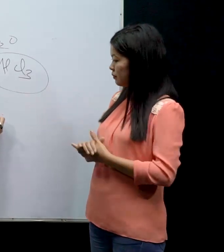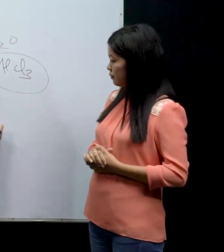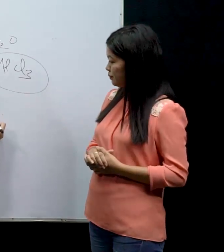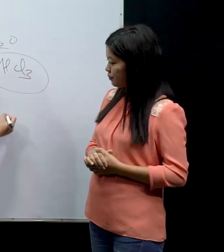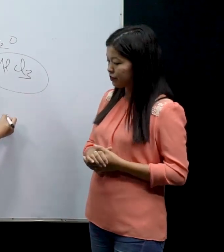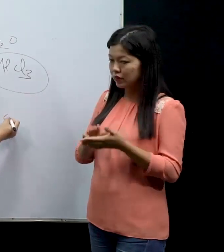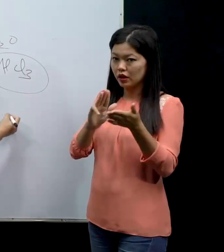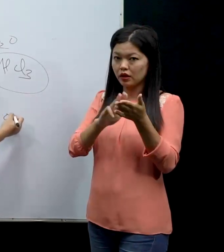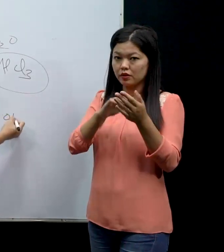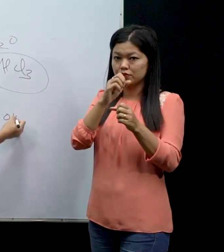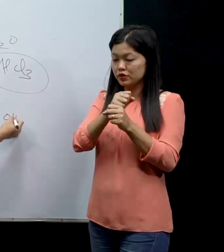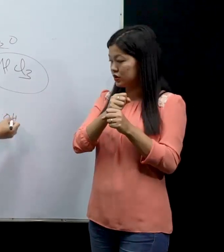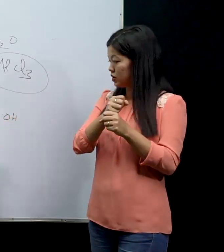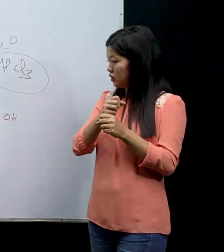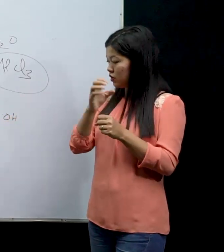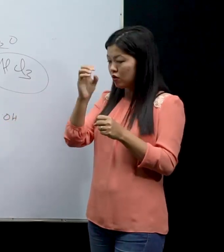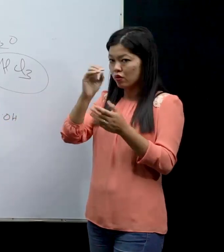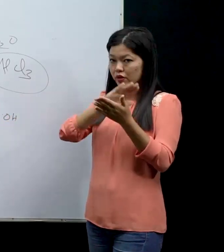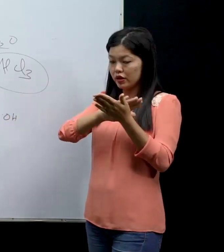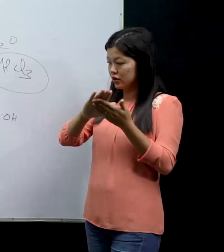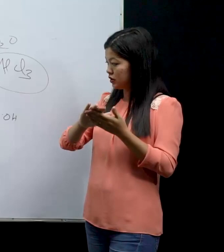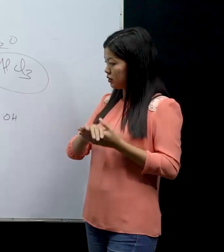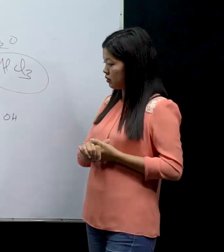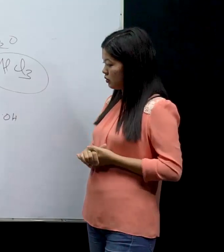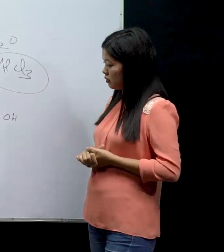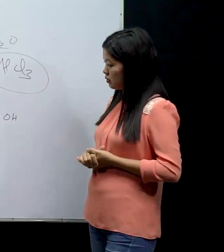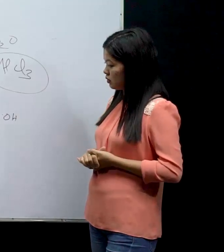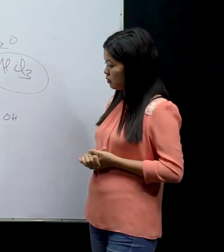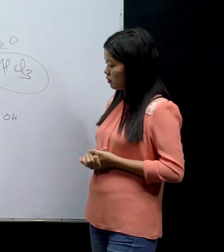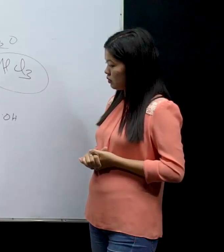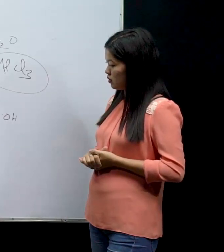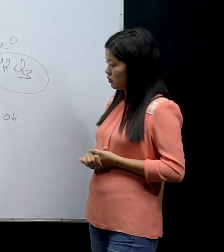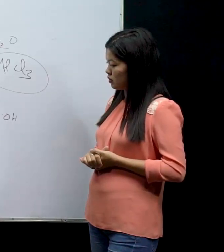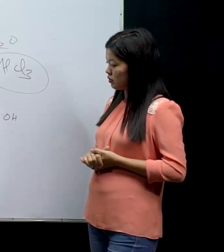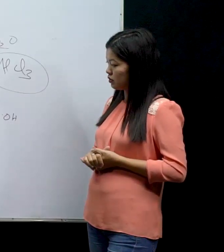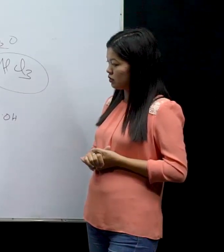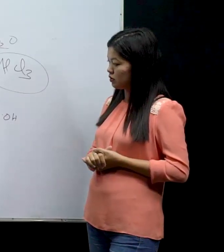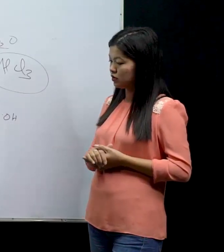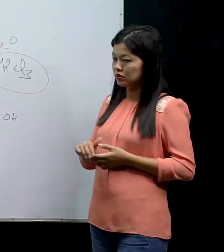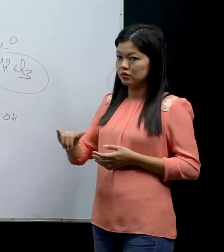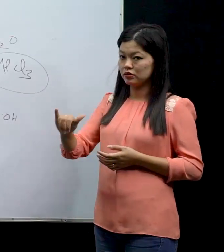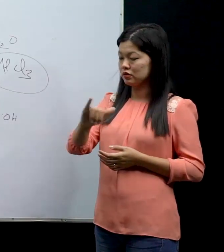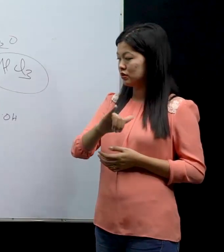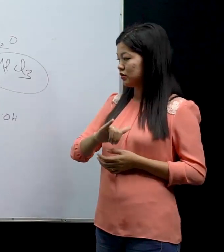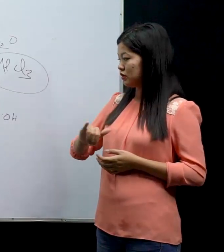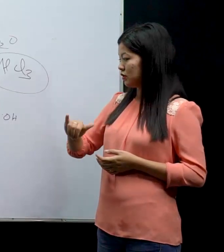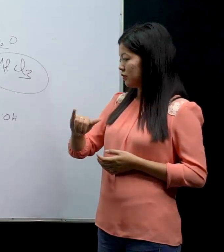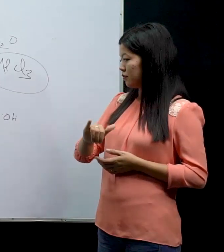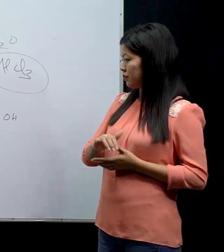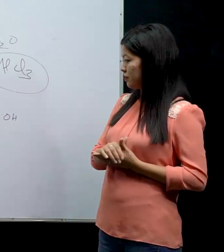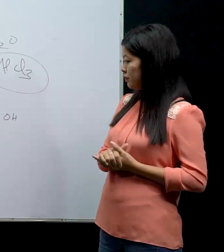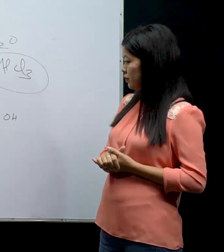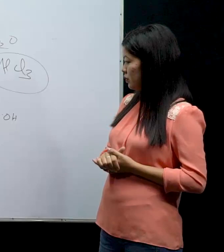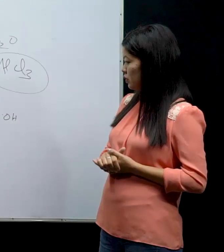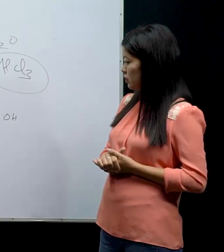okay, MgOH, right? Now Mg into 1 means, that means that's just 1, means we'll keep as it is.